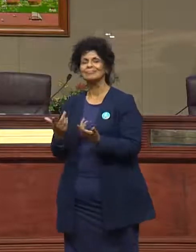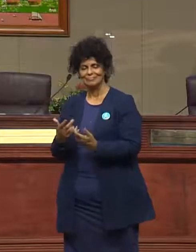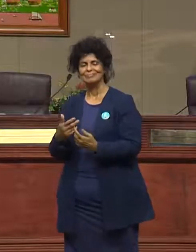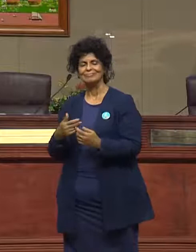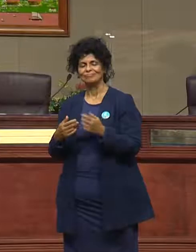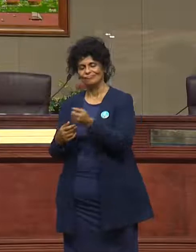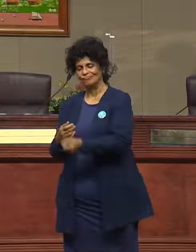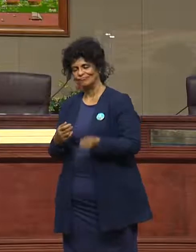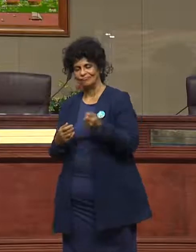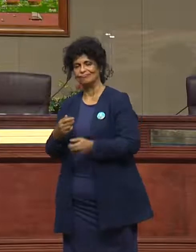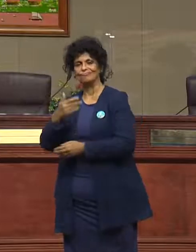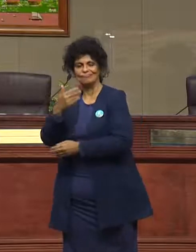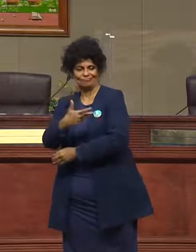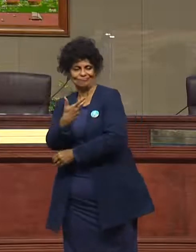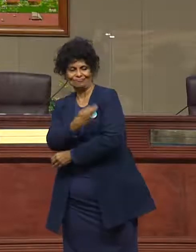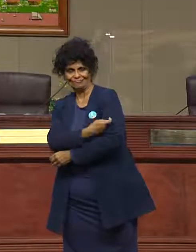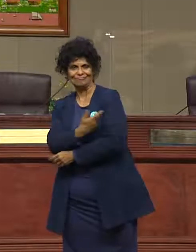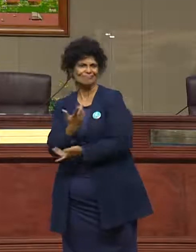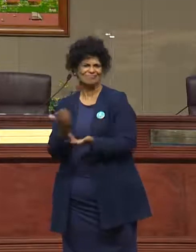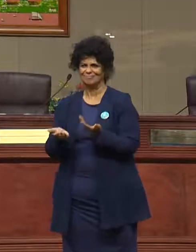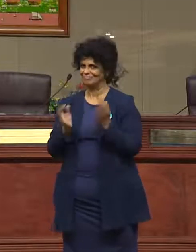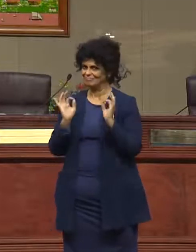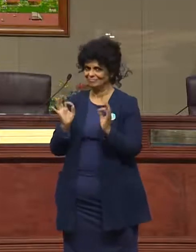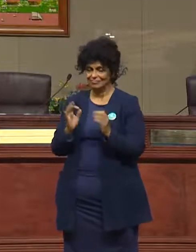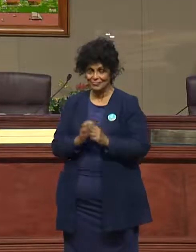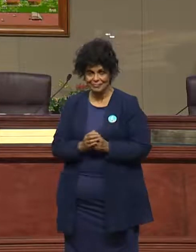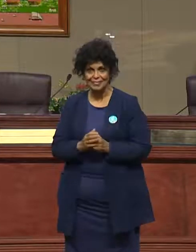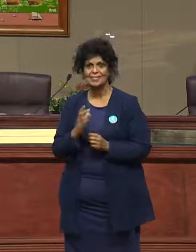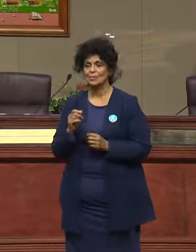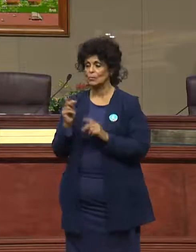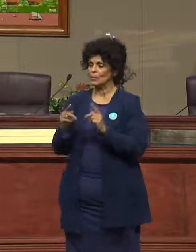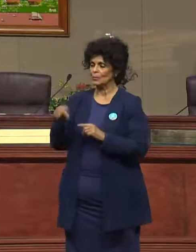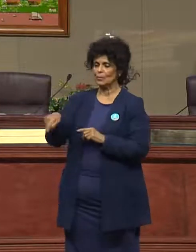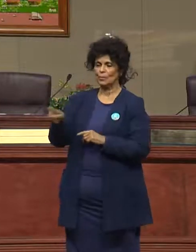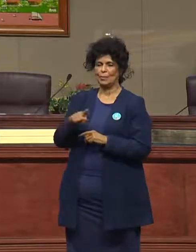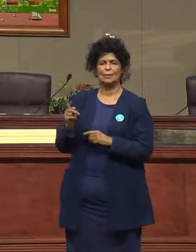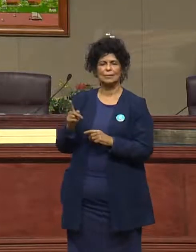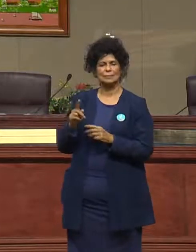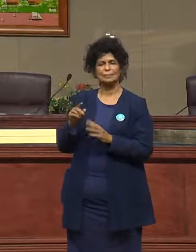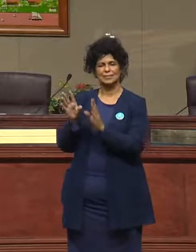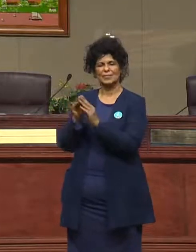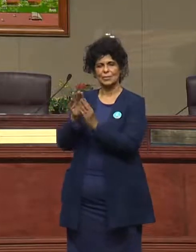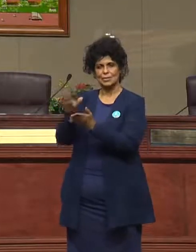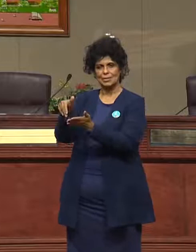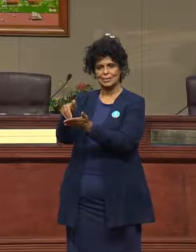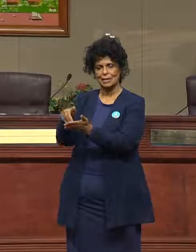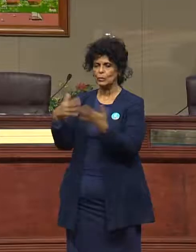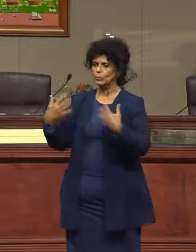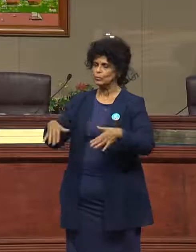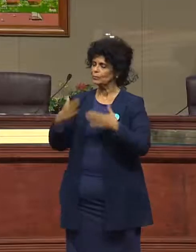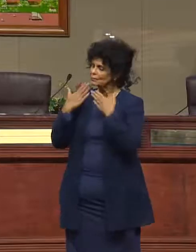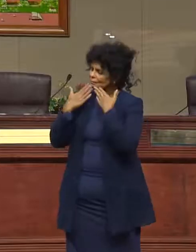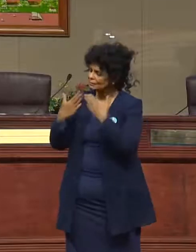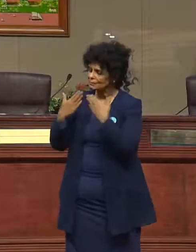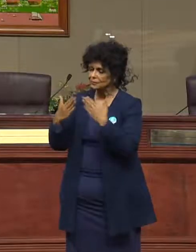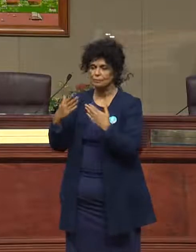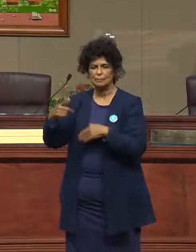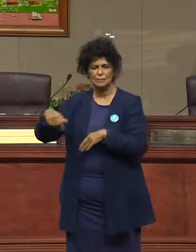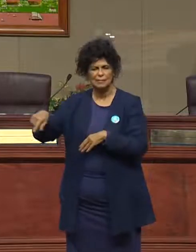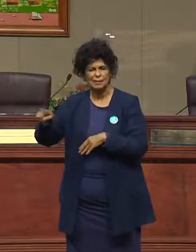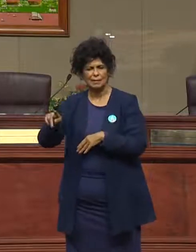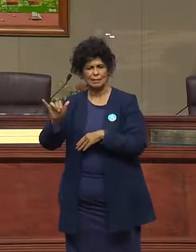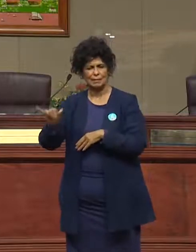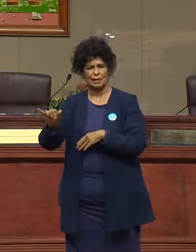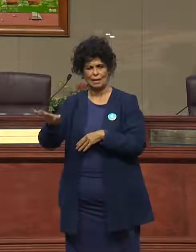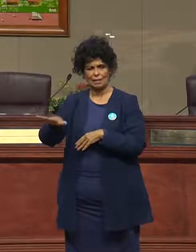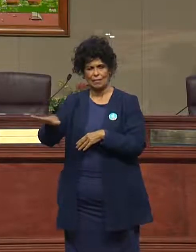at the Convention Center. So let me just say thank you to all of the personnel who have been working at that site